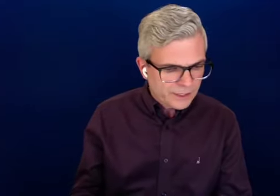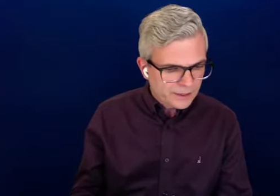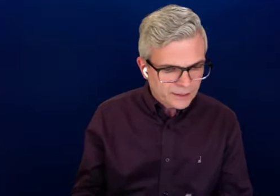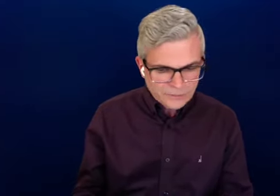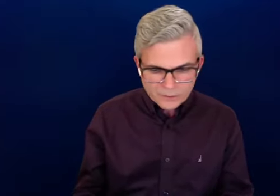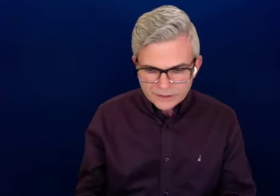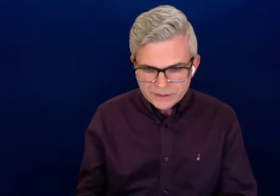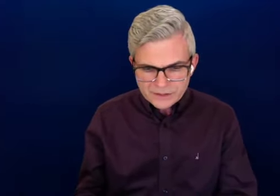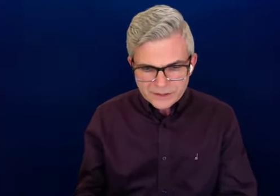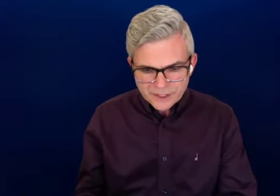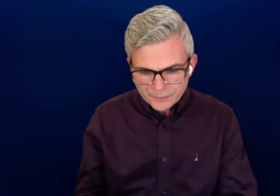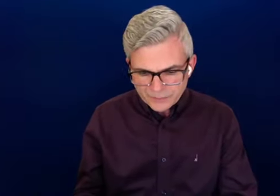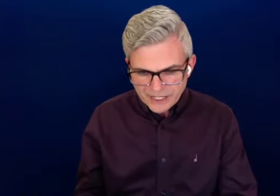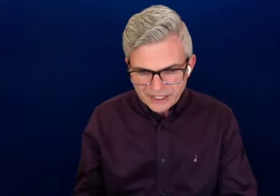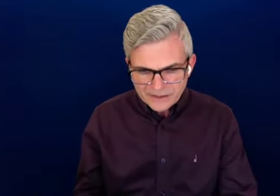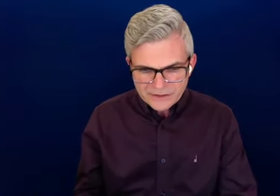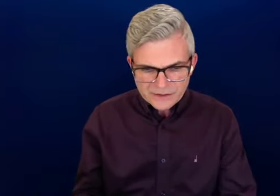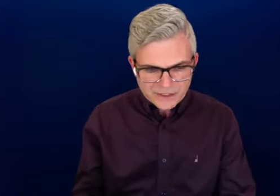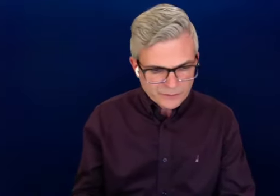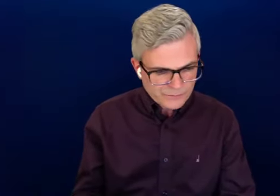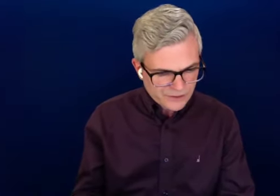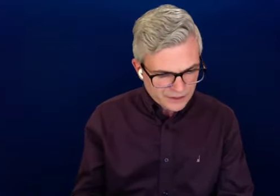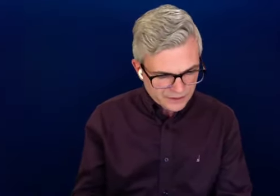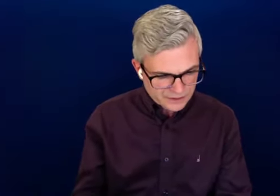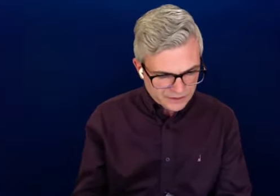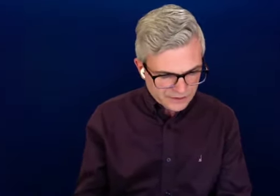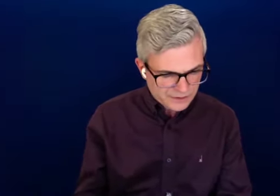okay, I'm going to skip past some of this.